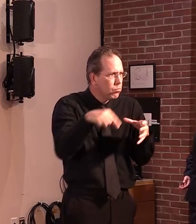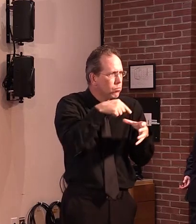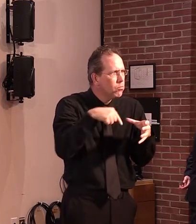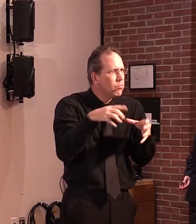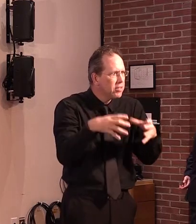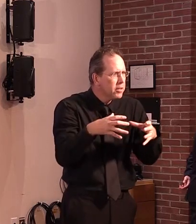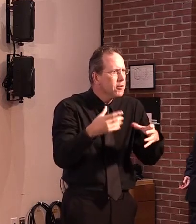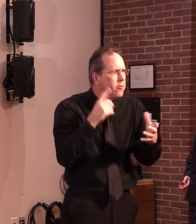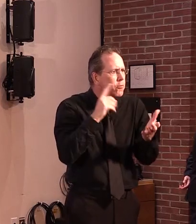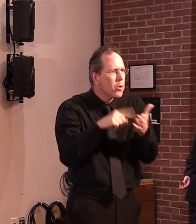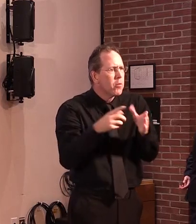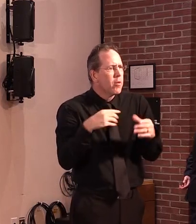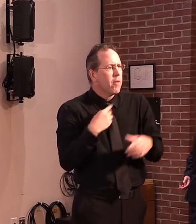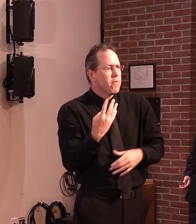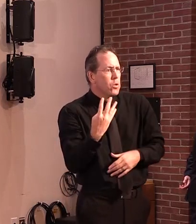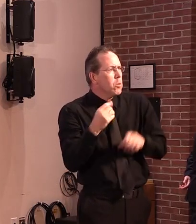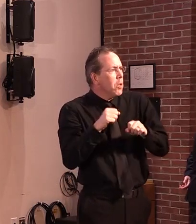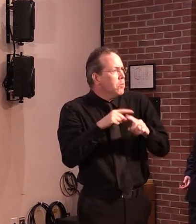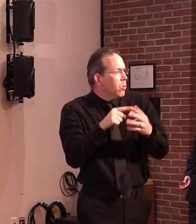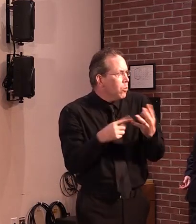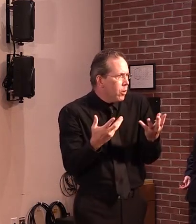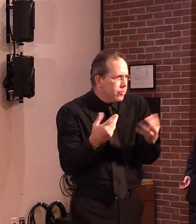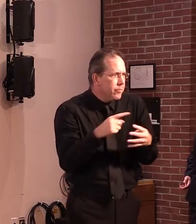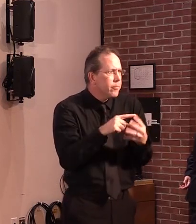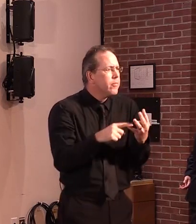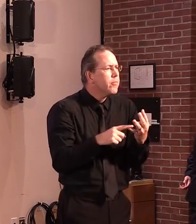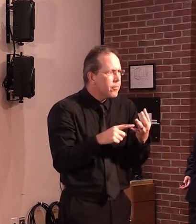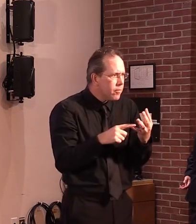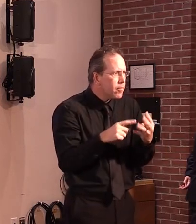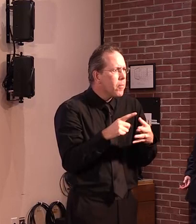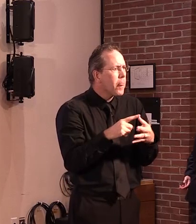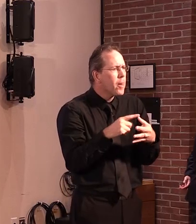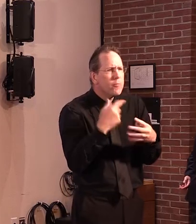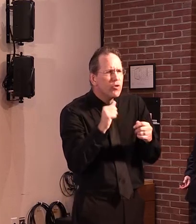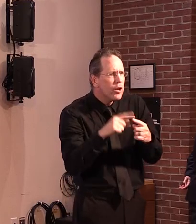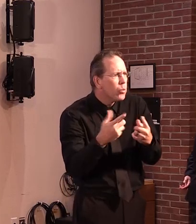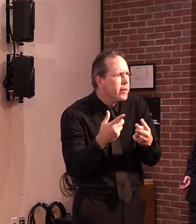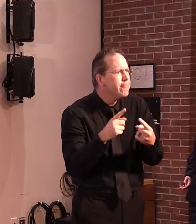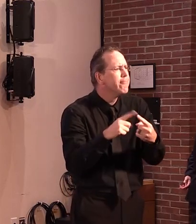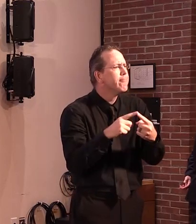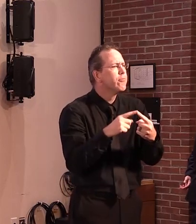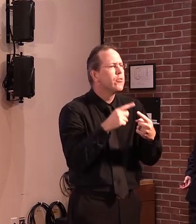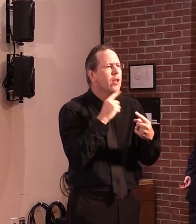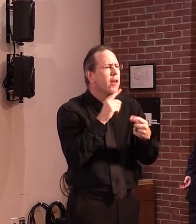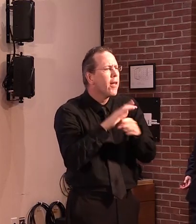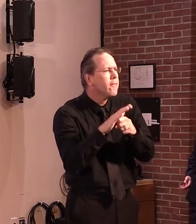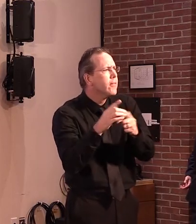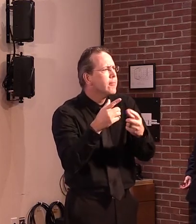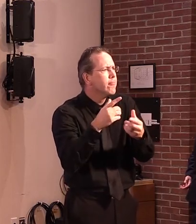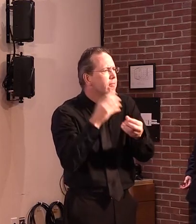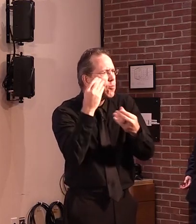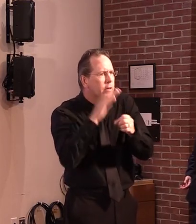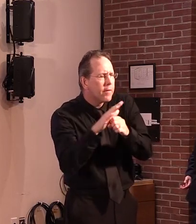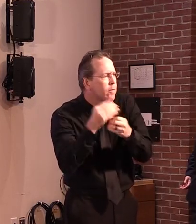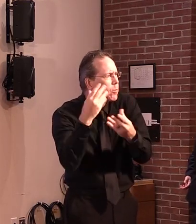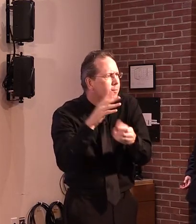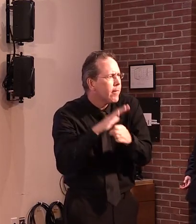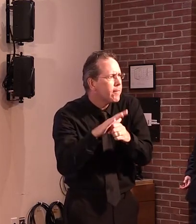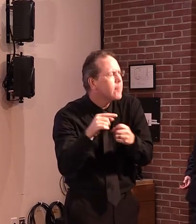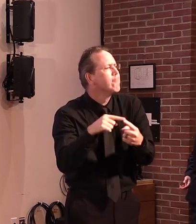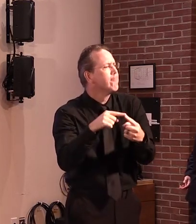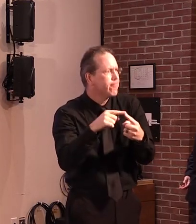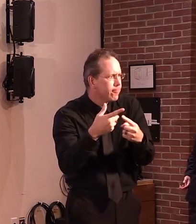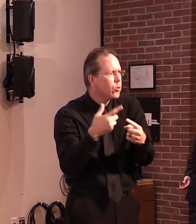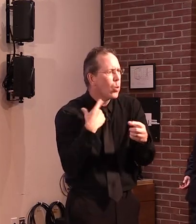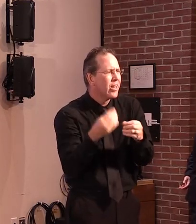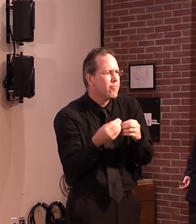look at what's going on in the trial and you say, we don't have enough data for a decision, keep the trial going. Second possibility,